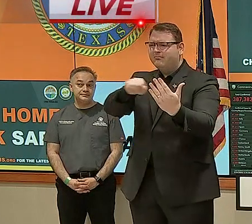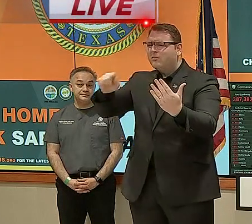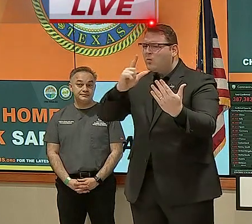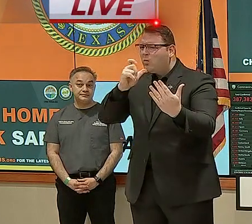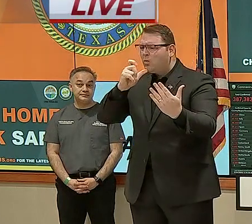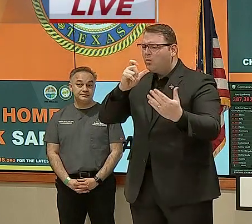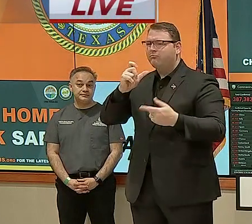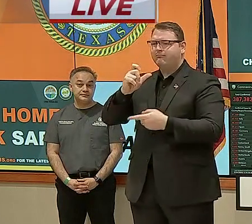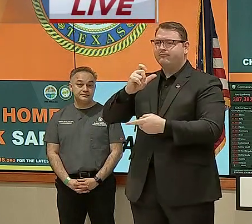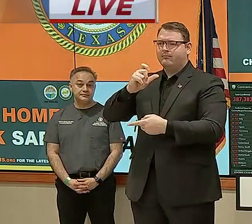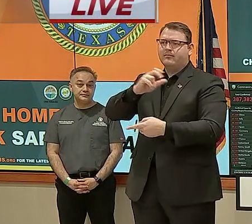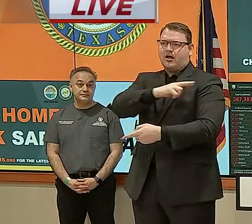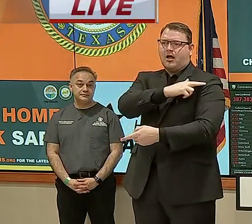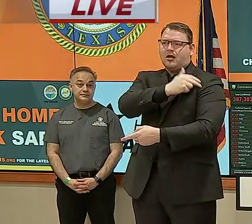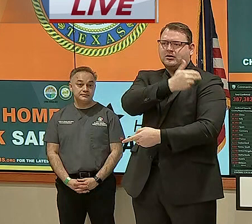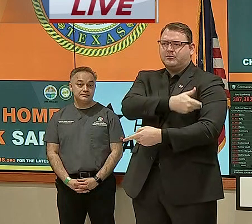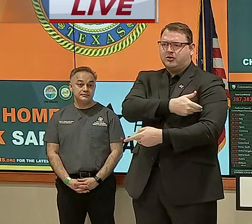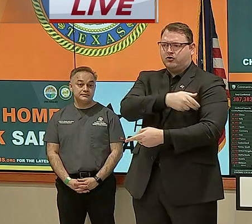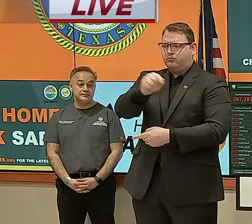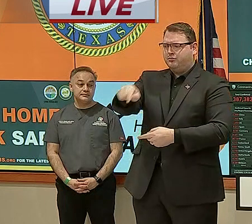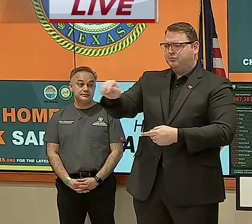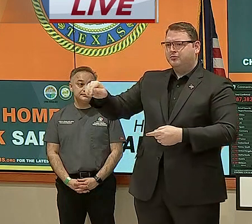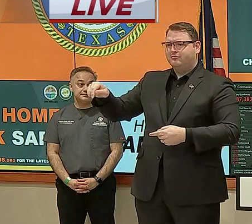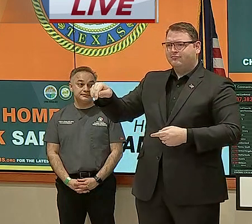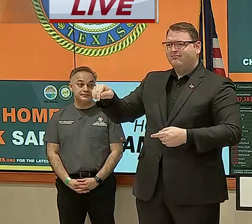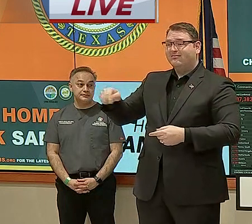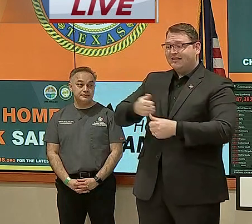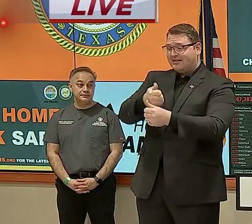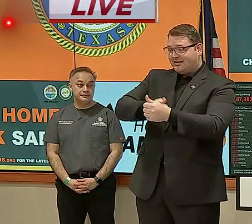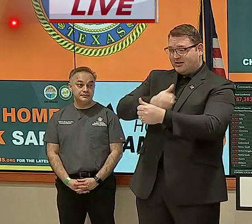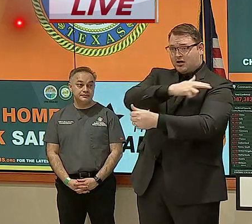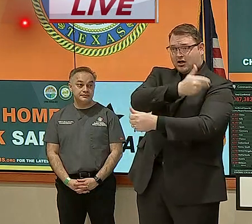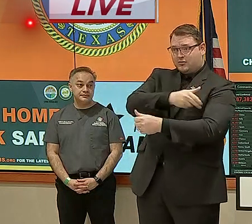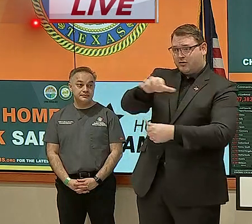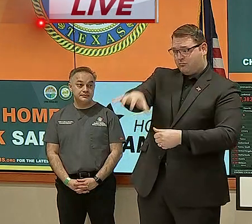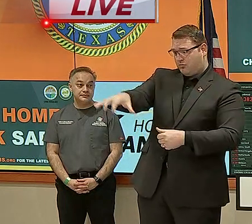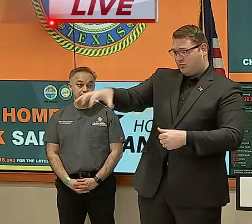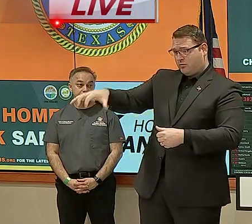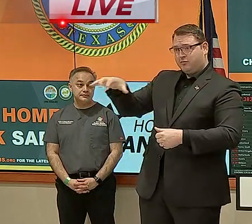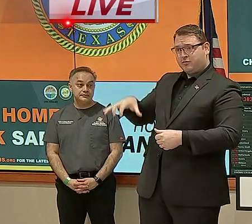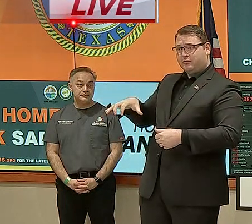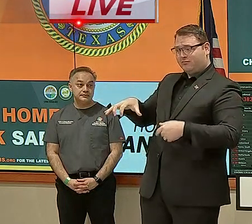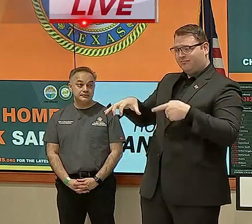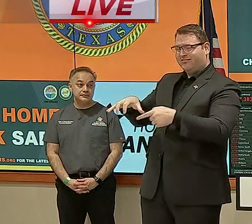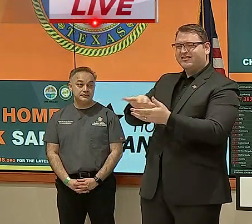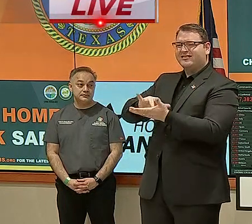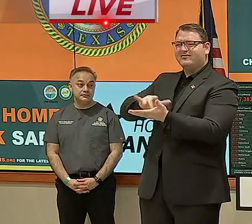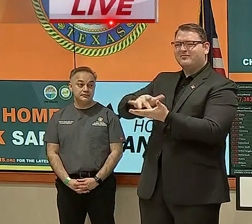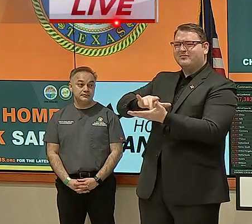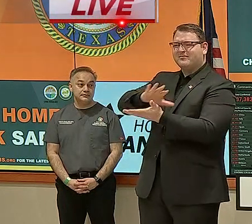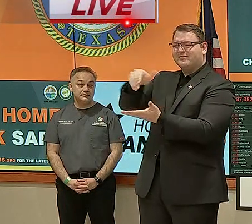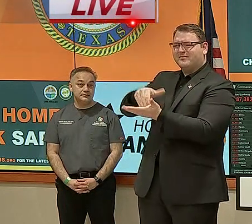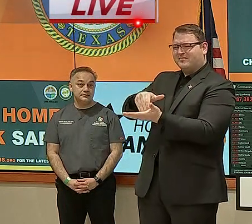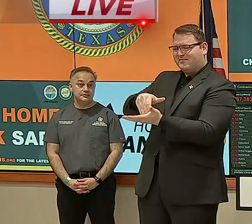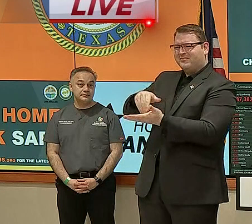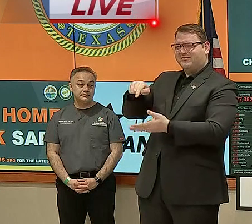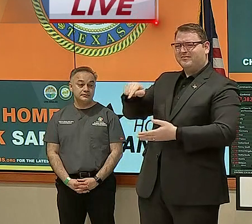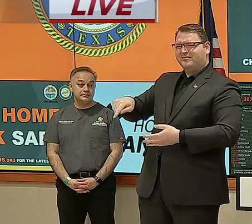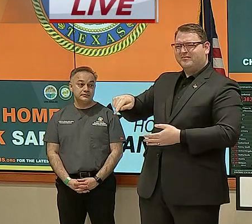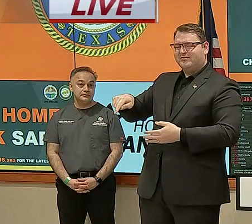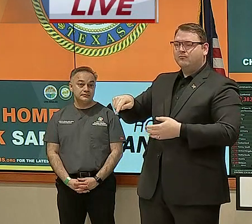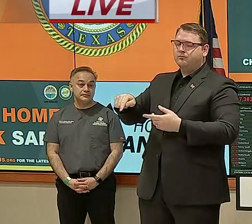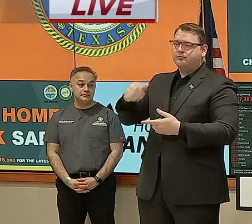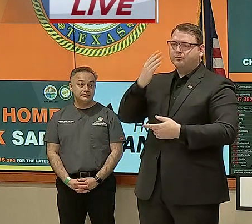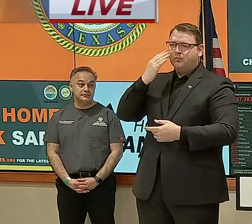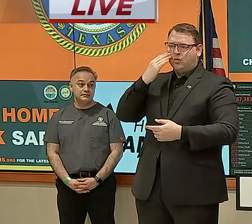hospitals. The CEOs of each of the hospitals at the Texas Medical Center, as you all know, the largest